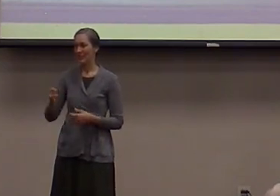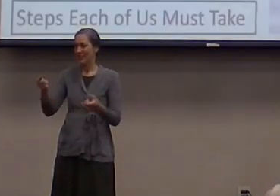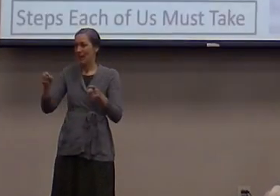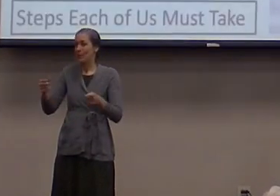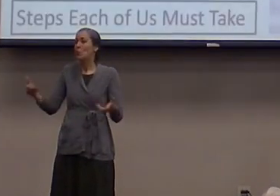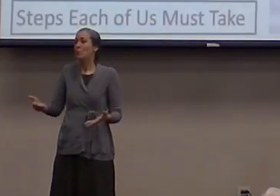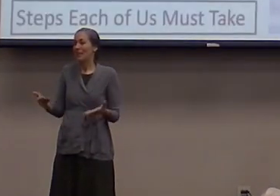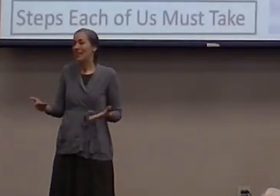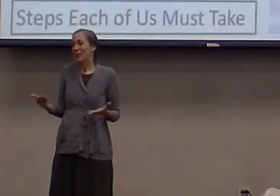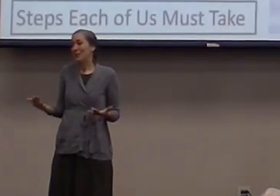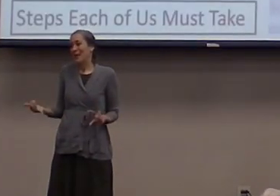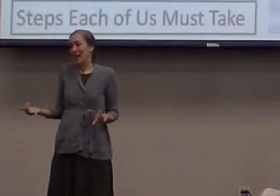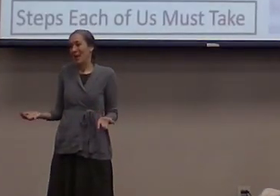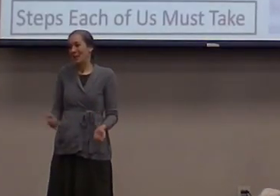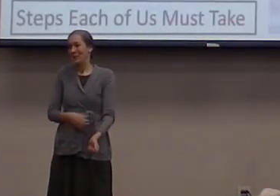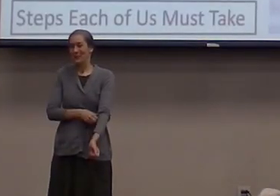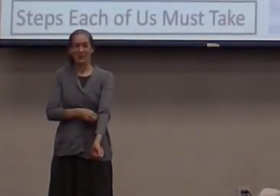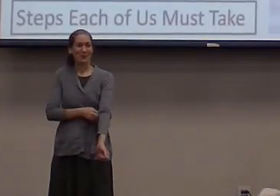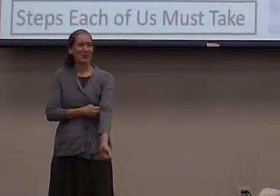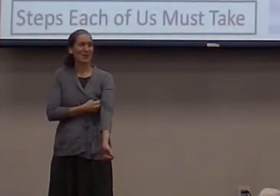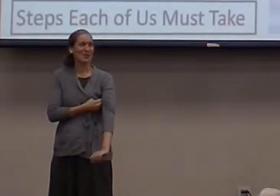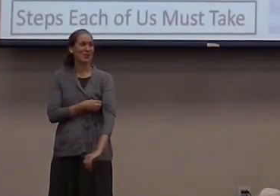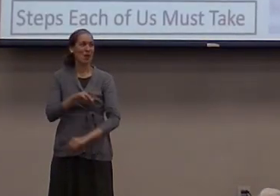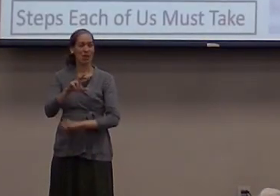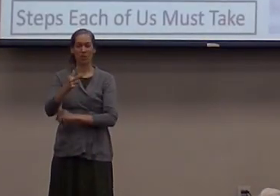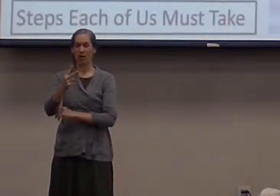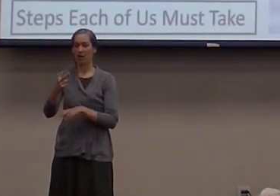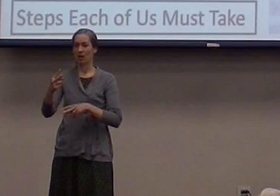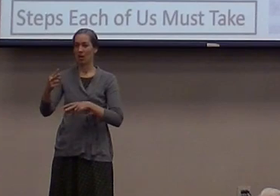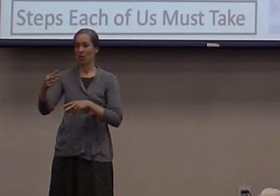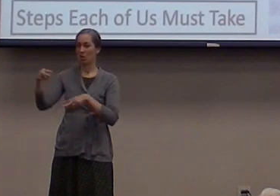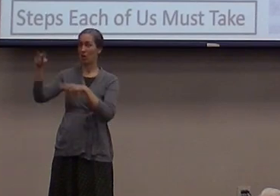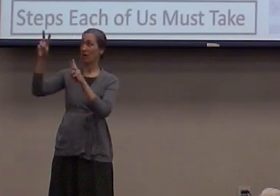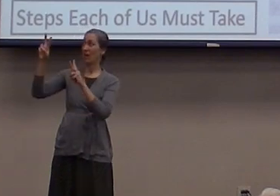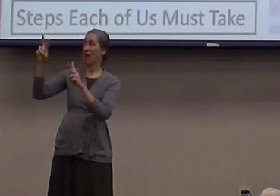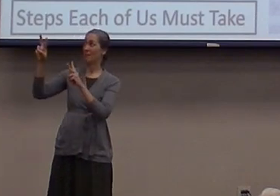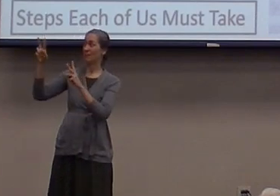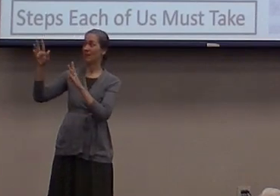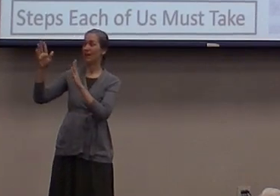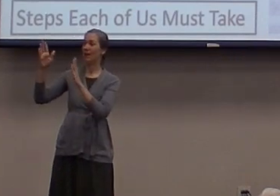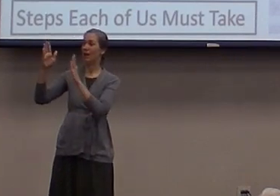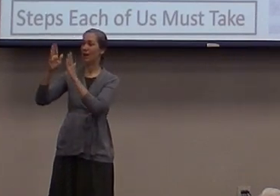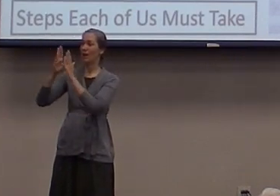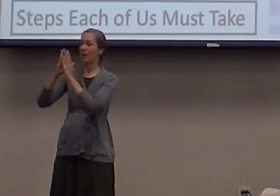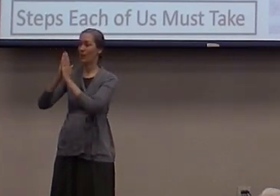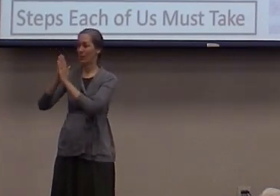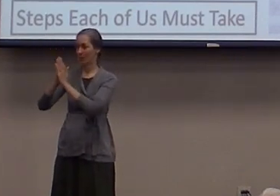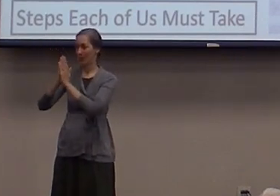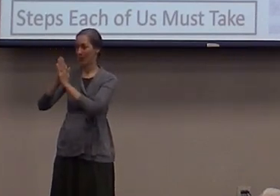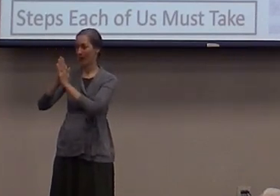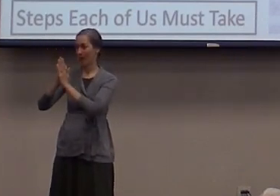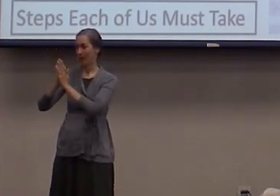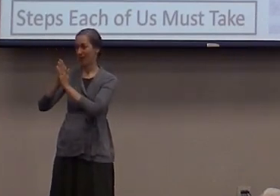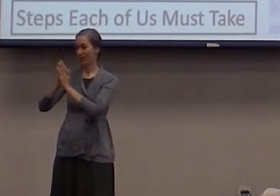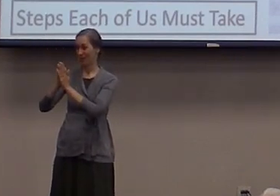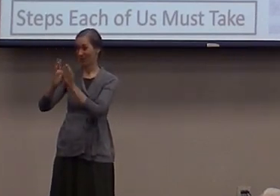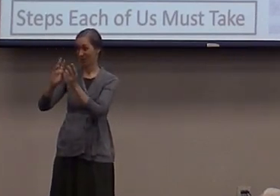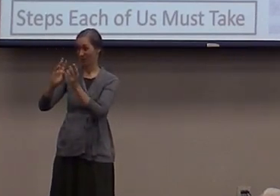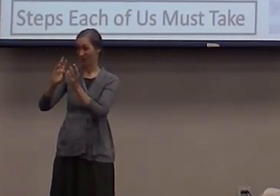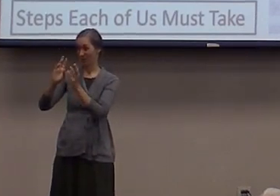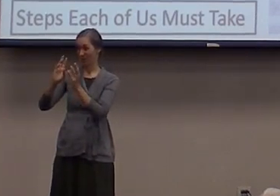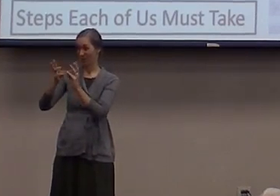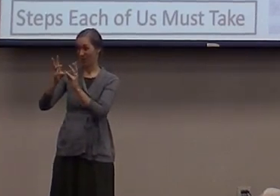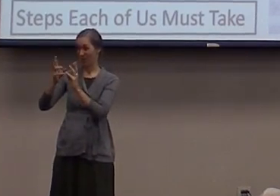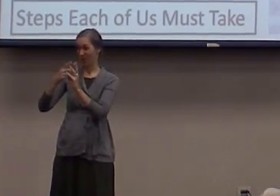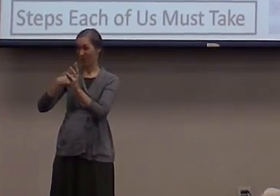fast. The first one is look up. We need to be praying. I've checked the weather. They say it's going to be pretty good. You pray for the